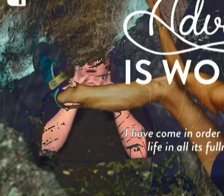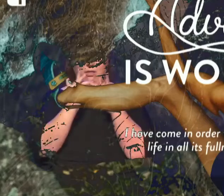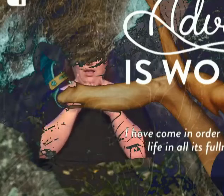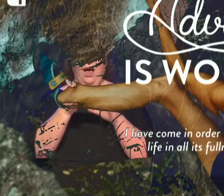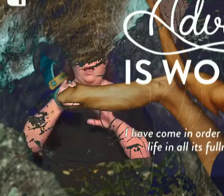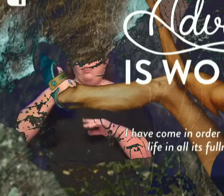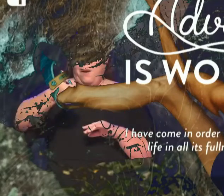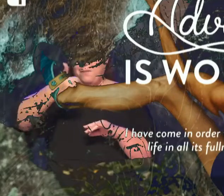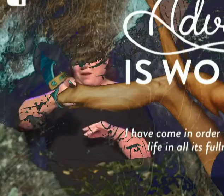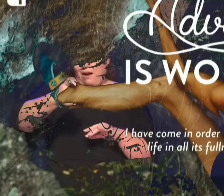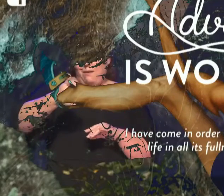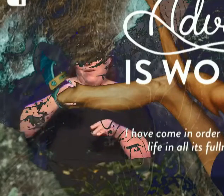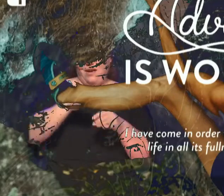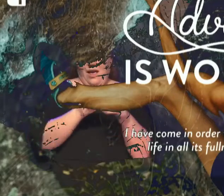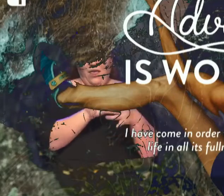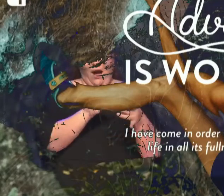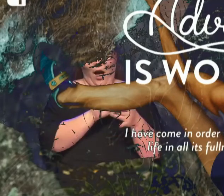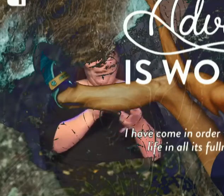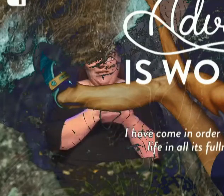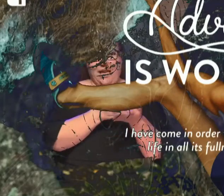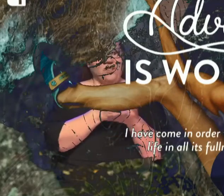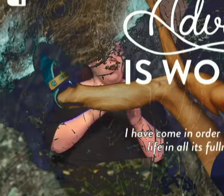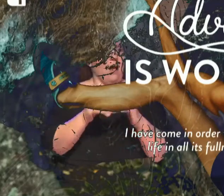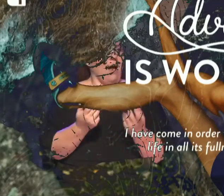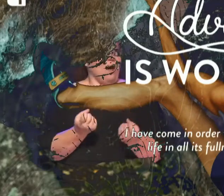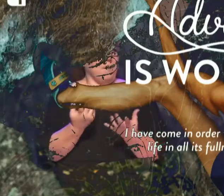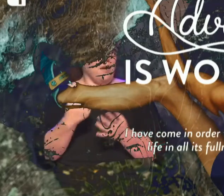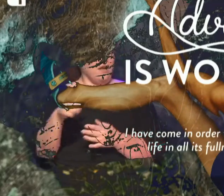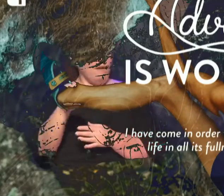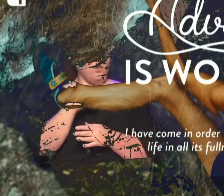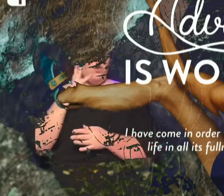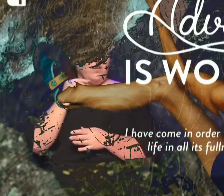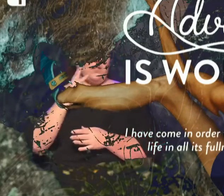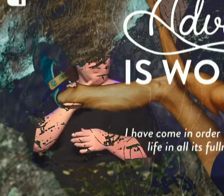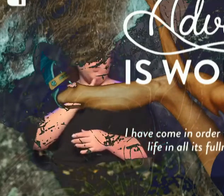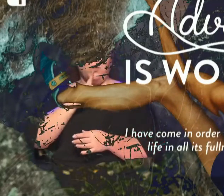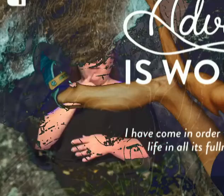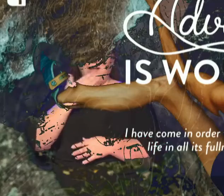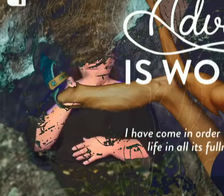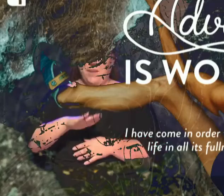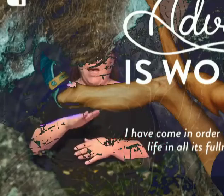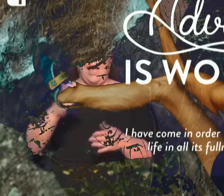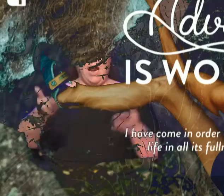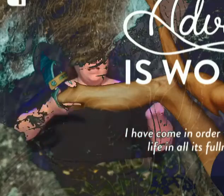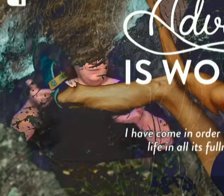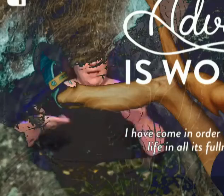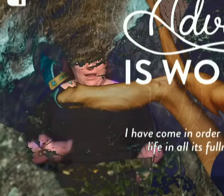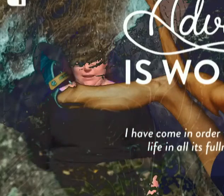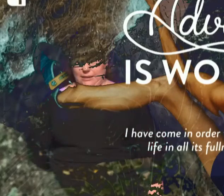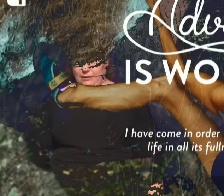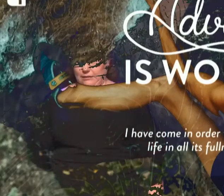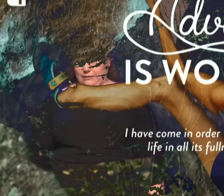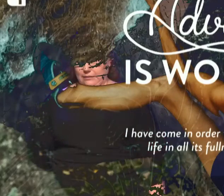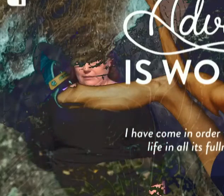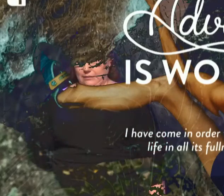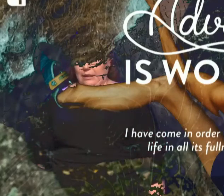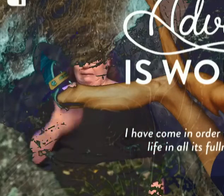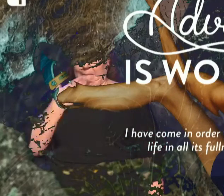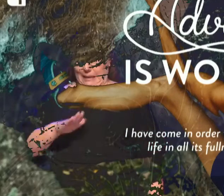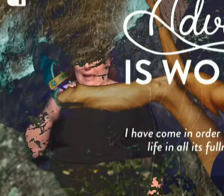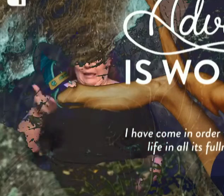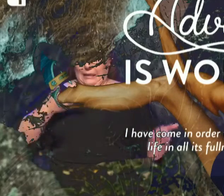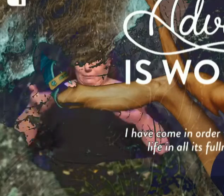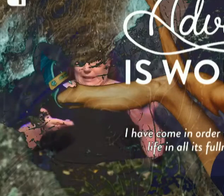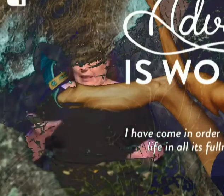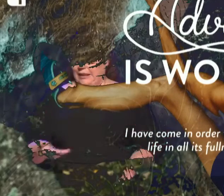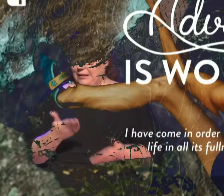Give a thumbs up in the comment section. How many of you have ever experienced really, really bad hospitality? Really bad like